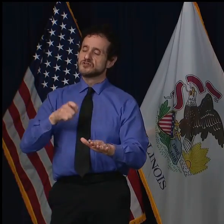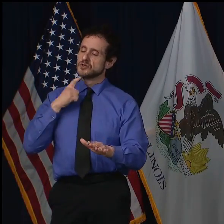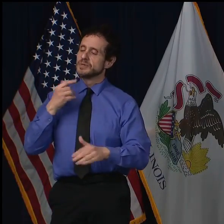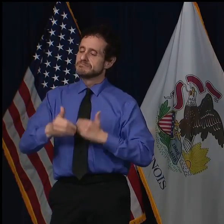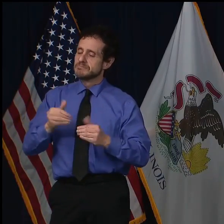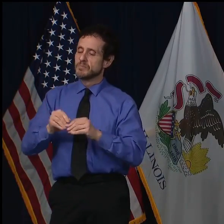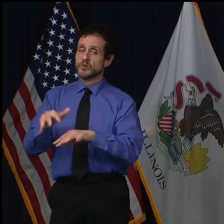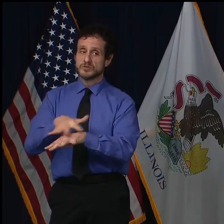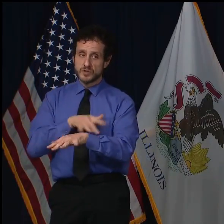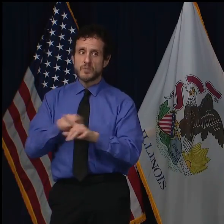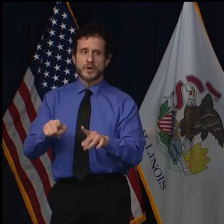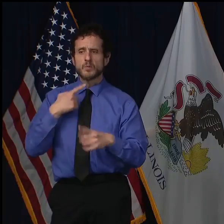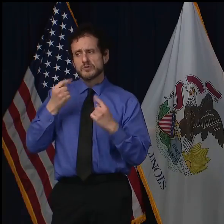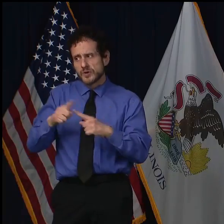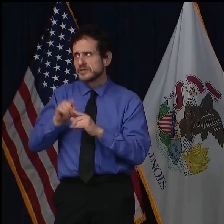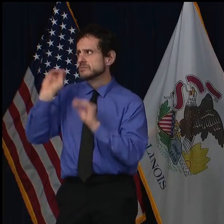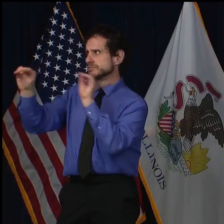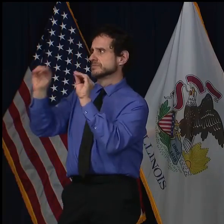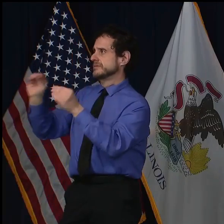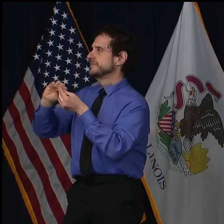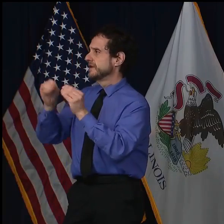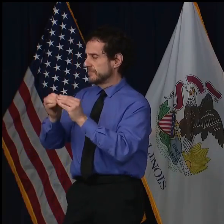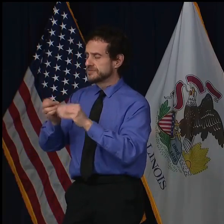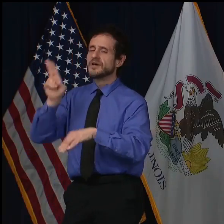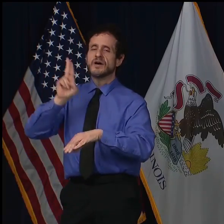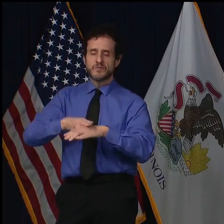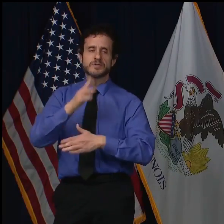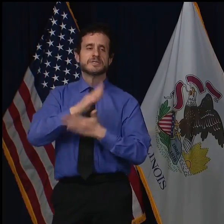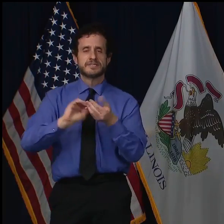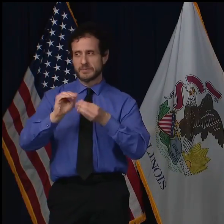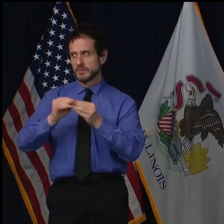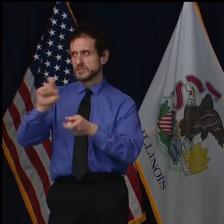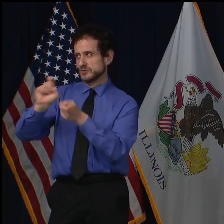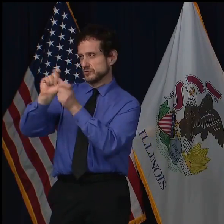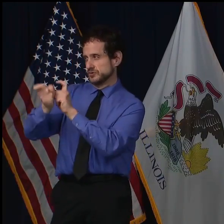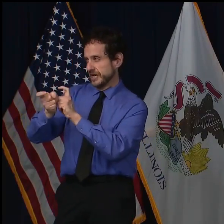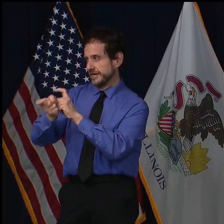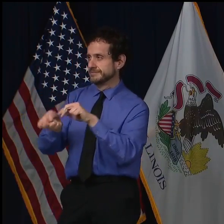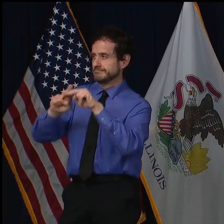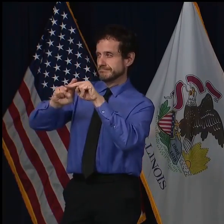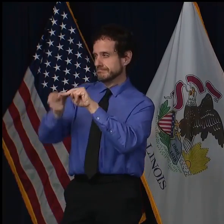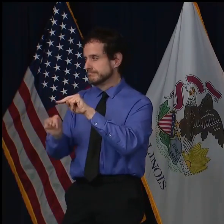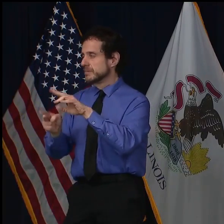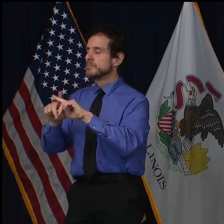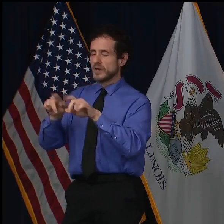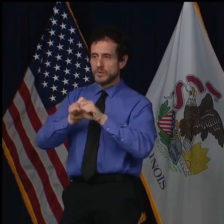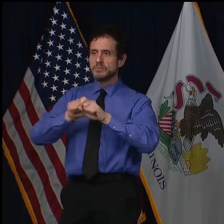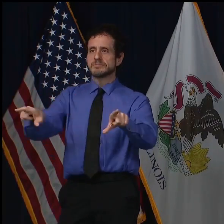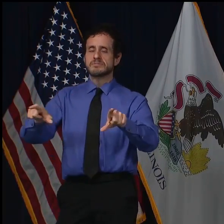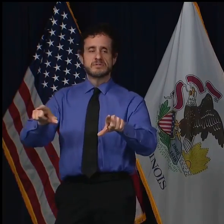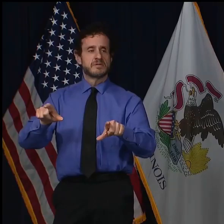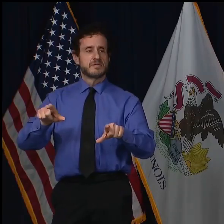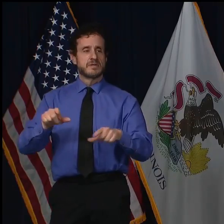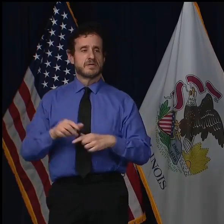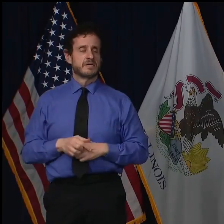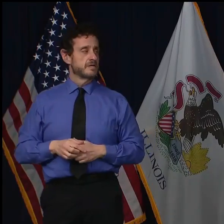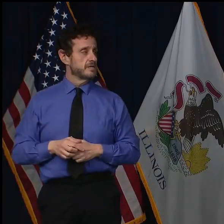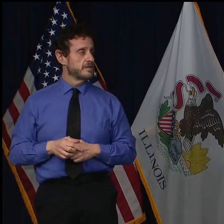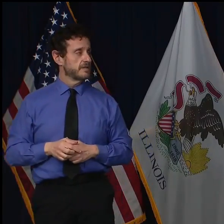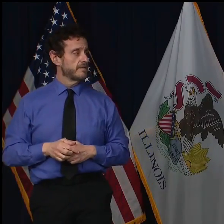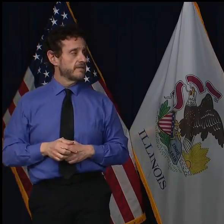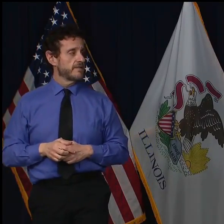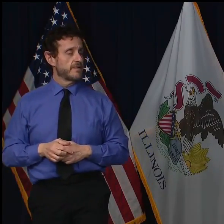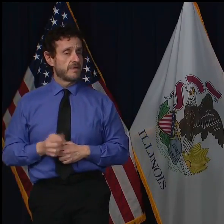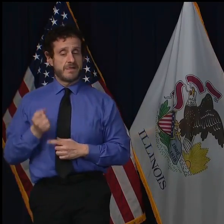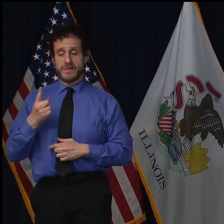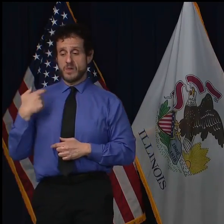there, we will see that there are things that need to be corrected and adjusted, but we are putting it out. It's why end-of-year data, like we're